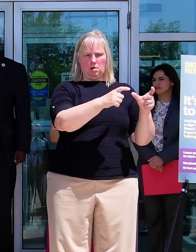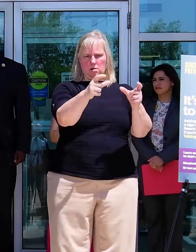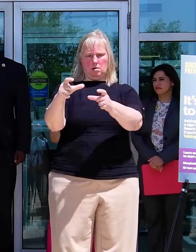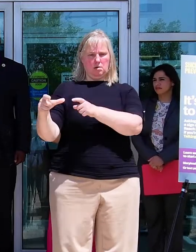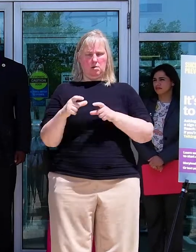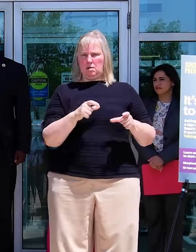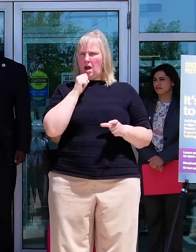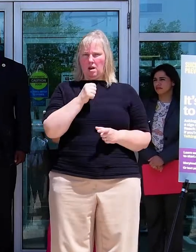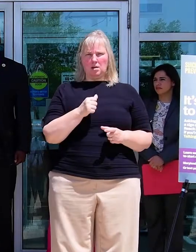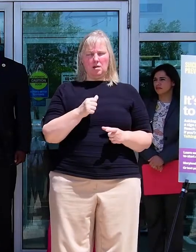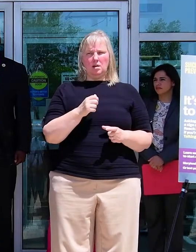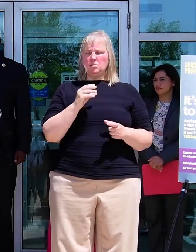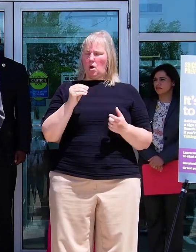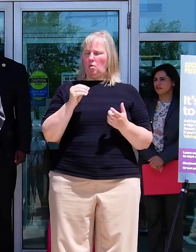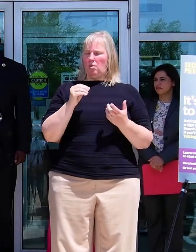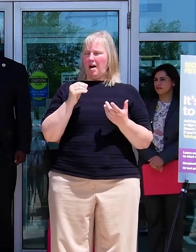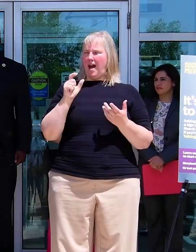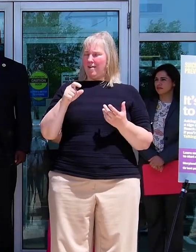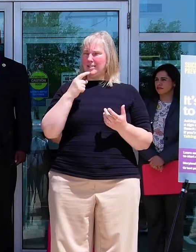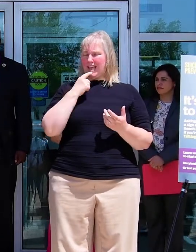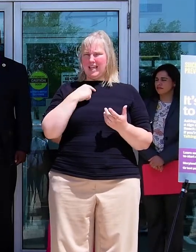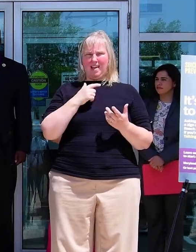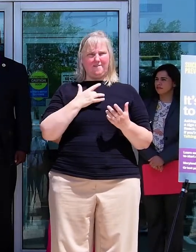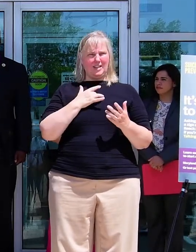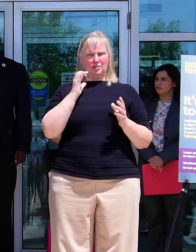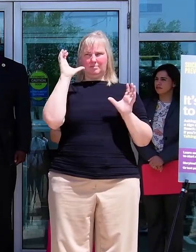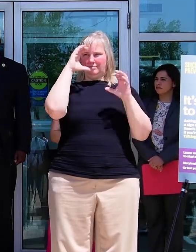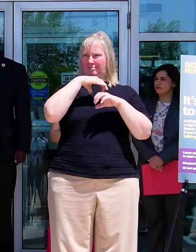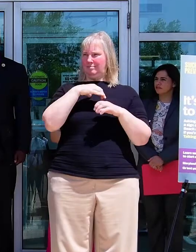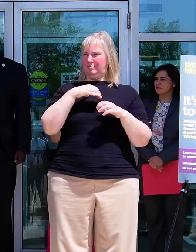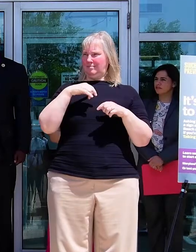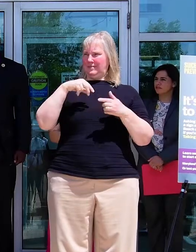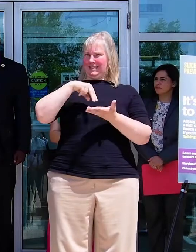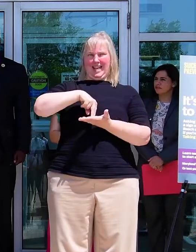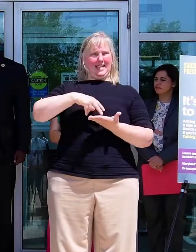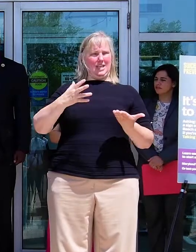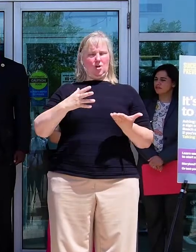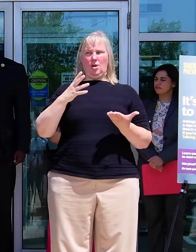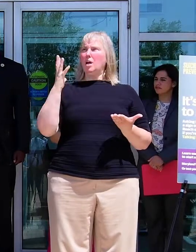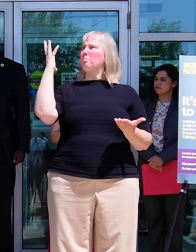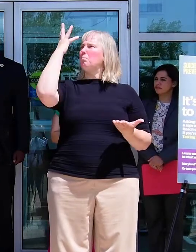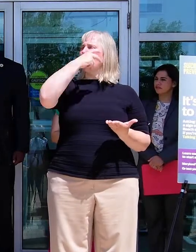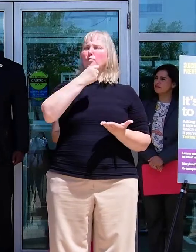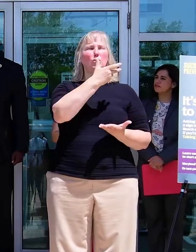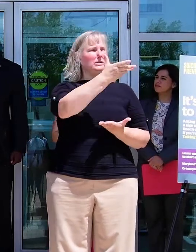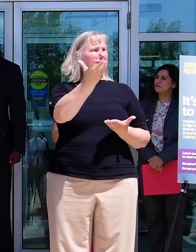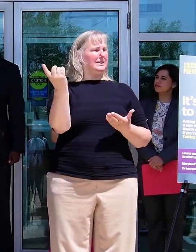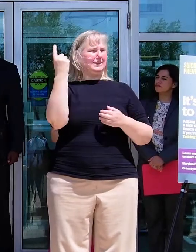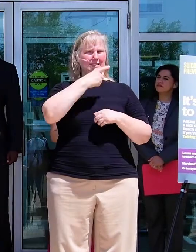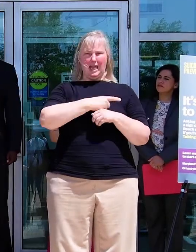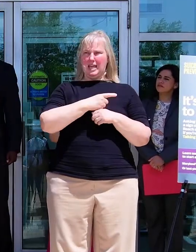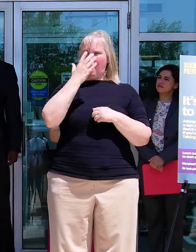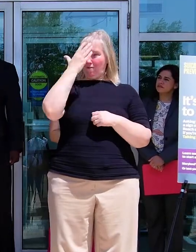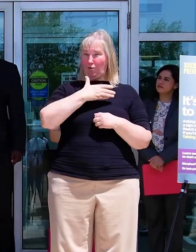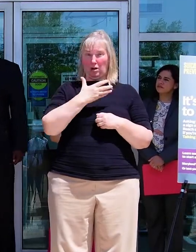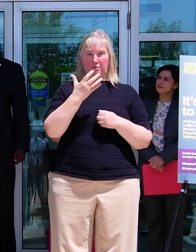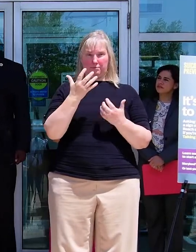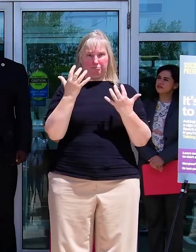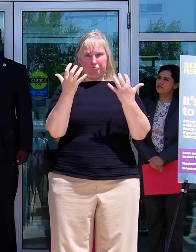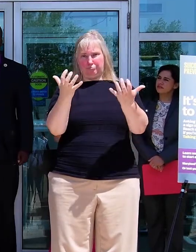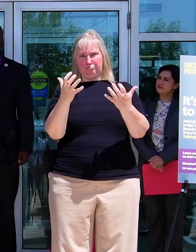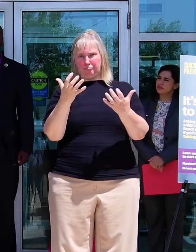I have to say, it's kind of surreal being out here in this gorgeous day in front of a handful of people I have never met